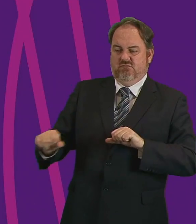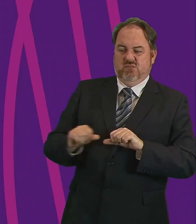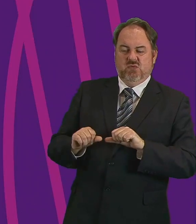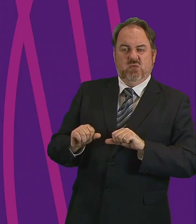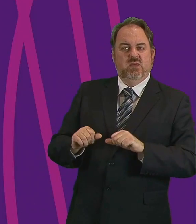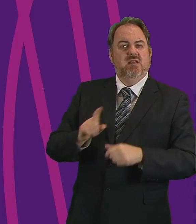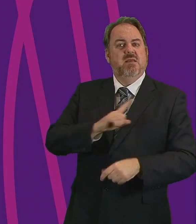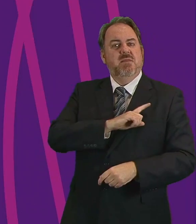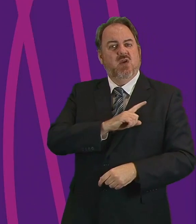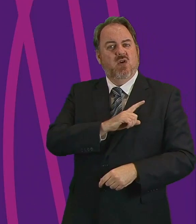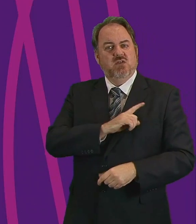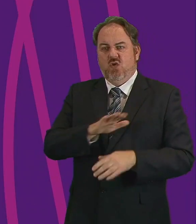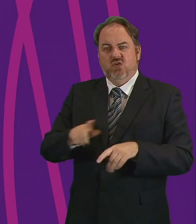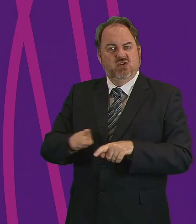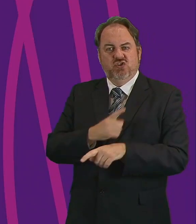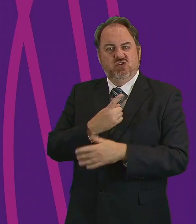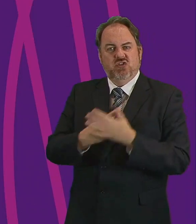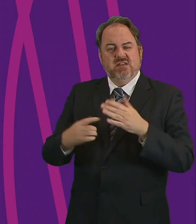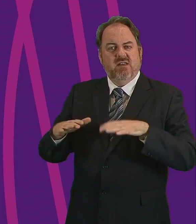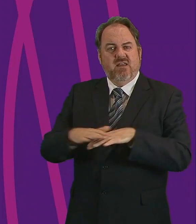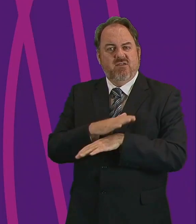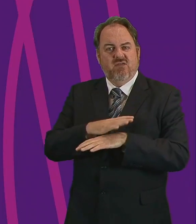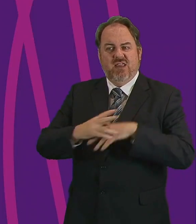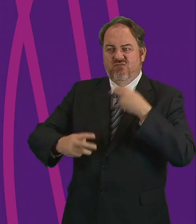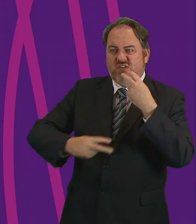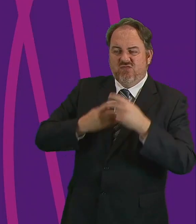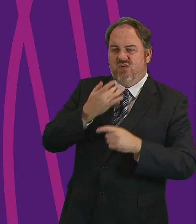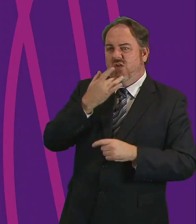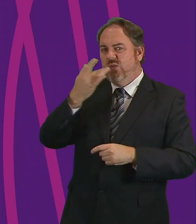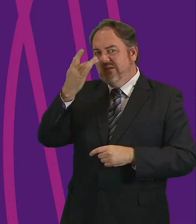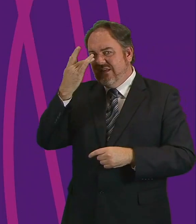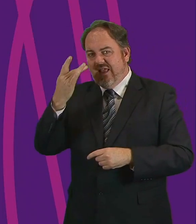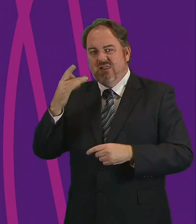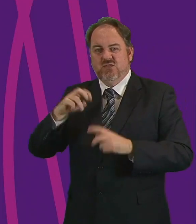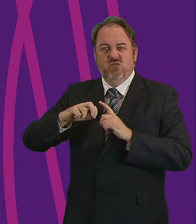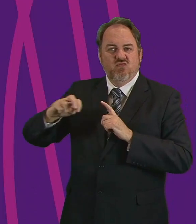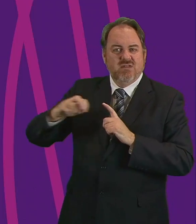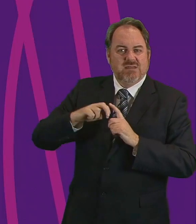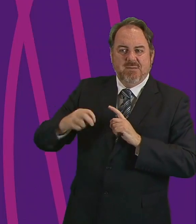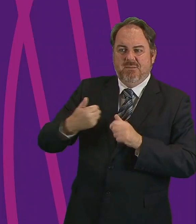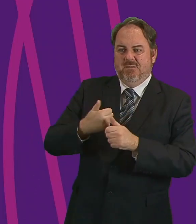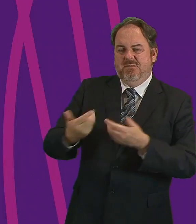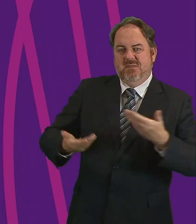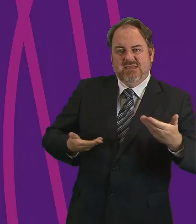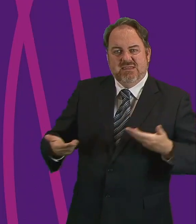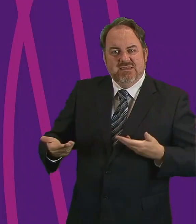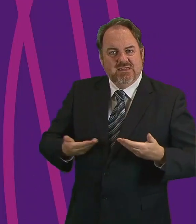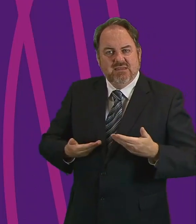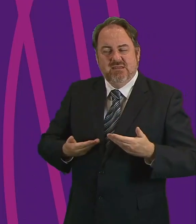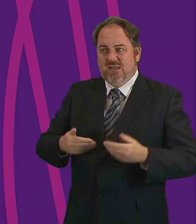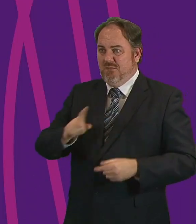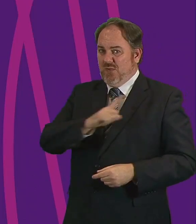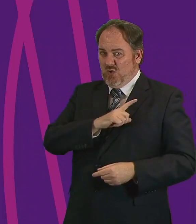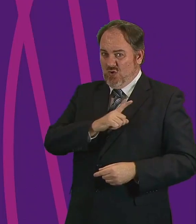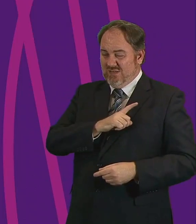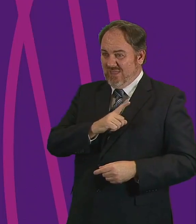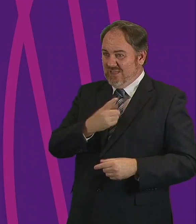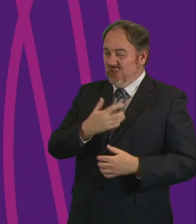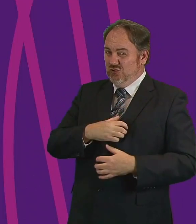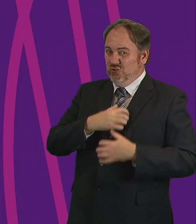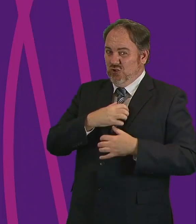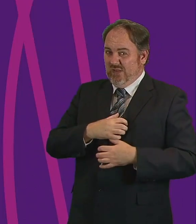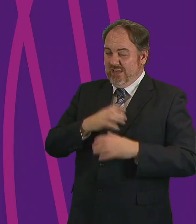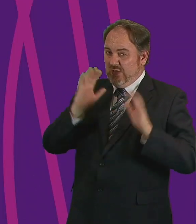as hospitality, if we want to avoid the horrendous levels of unemployment that we may be about to see. Finally,